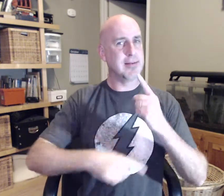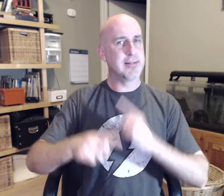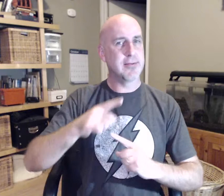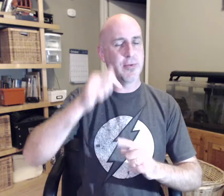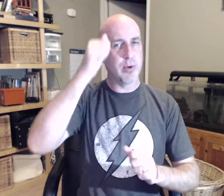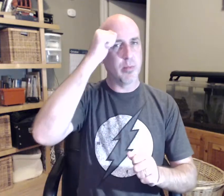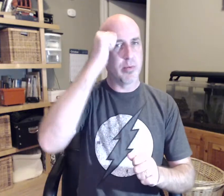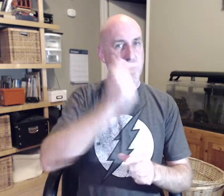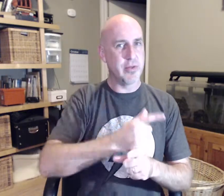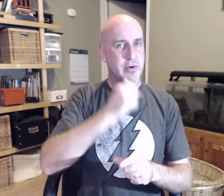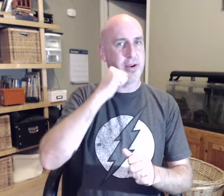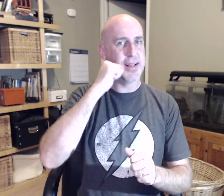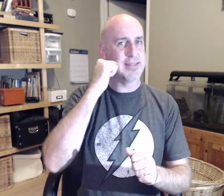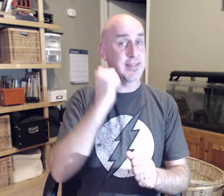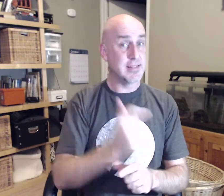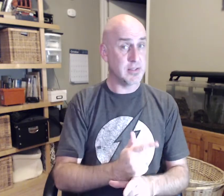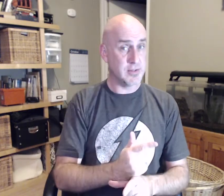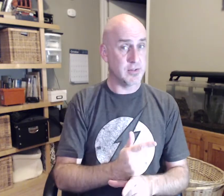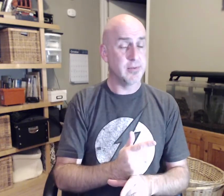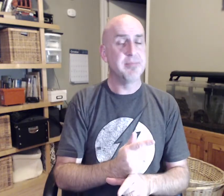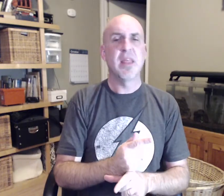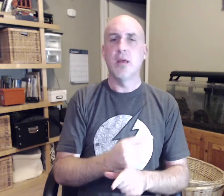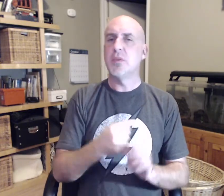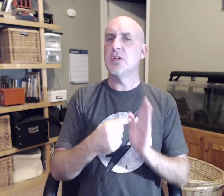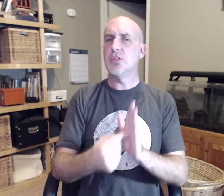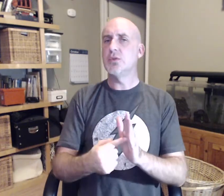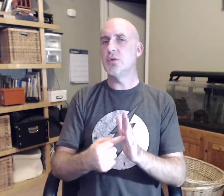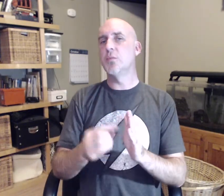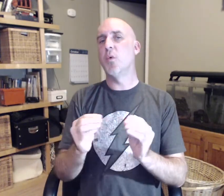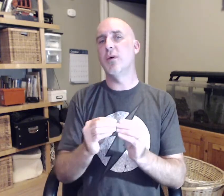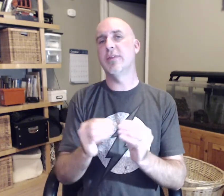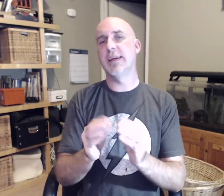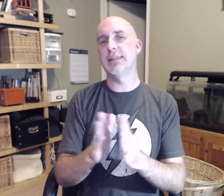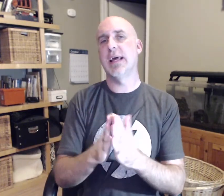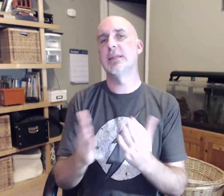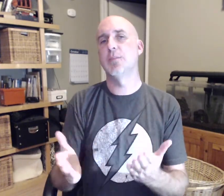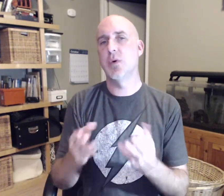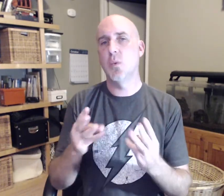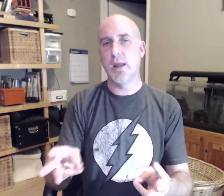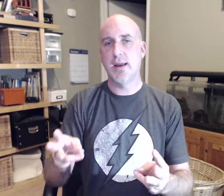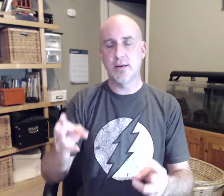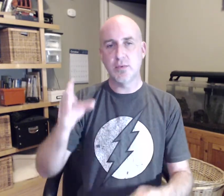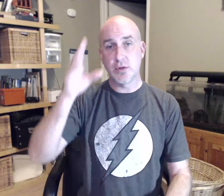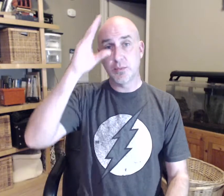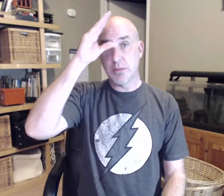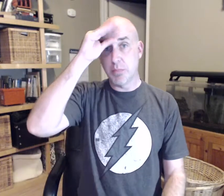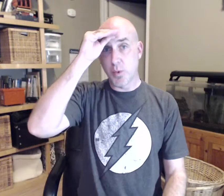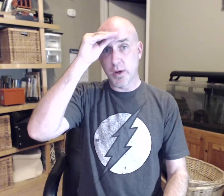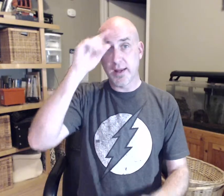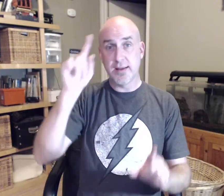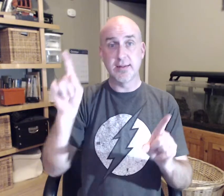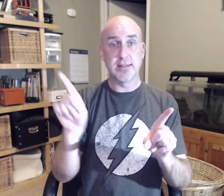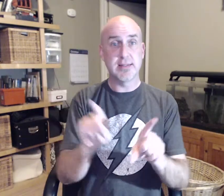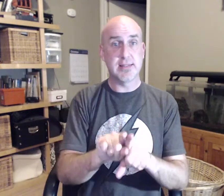signs for brother and sister. Then I showed you more of like a textbook way, where it'd be boy,